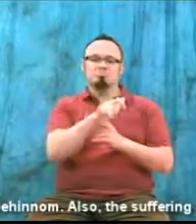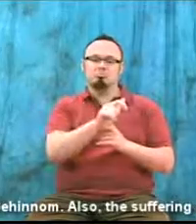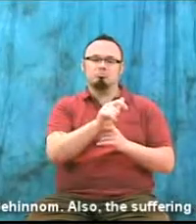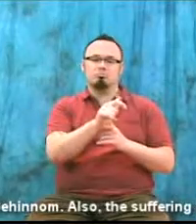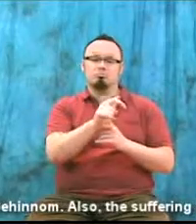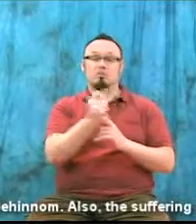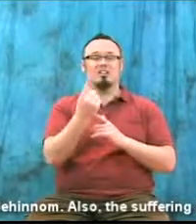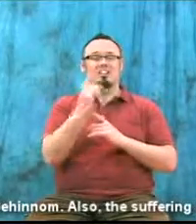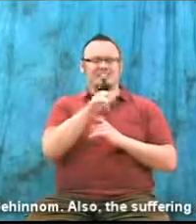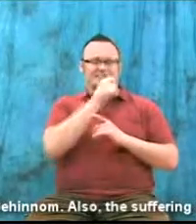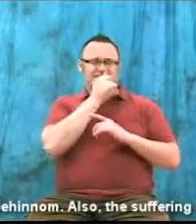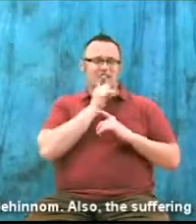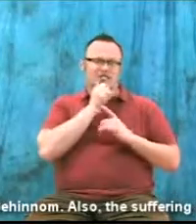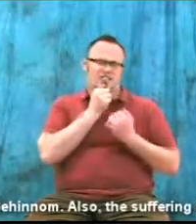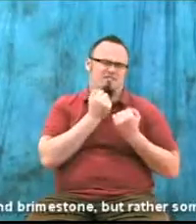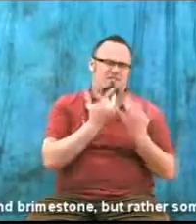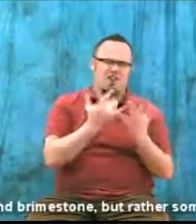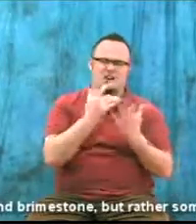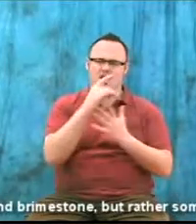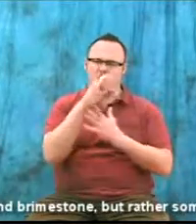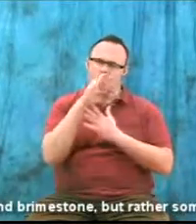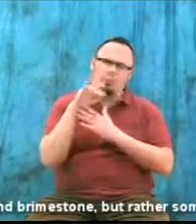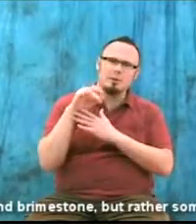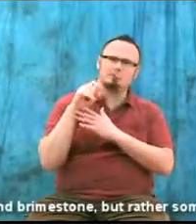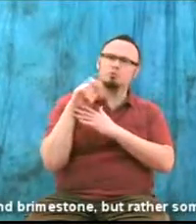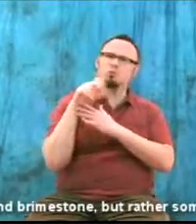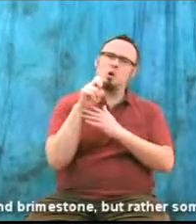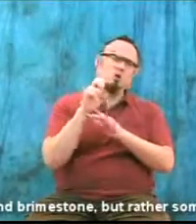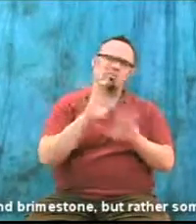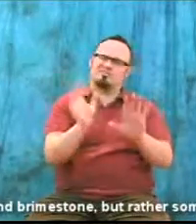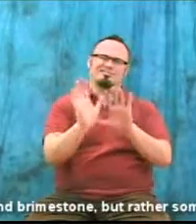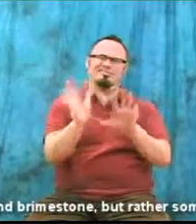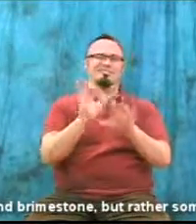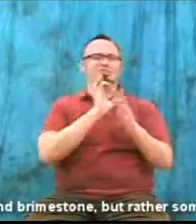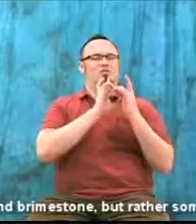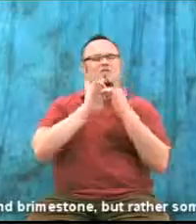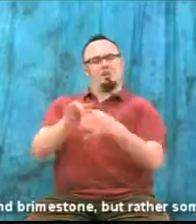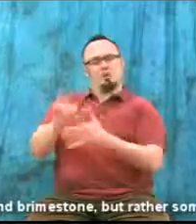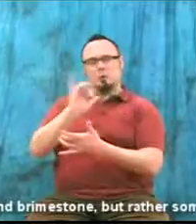suffering is not fire and brimstone, but rather something more directly related to the transgressions.